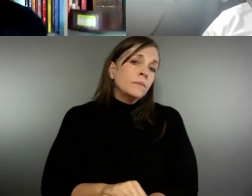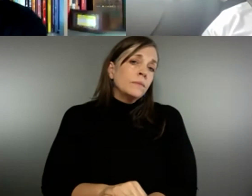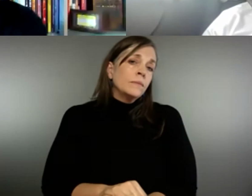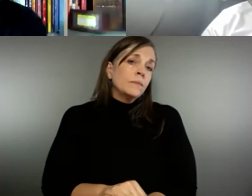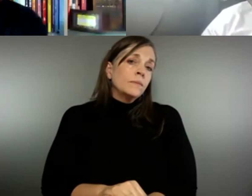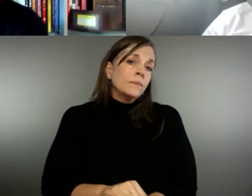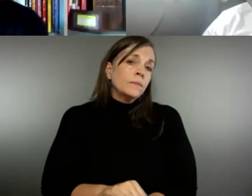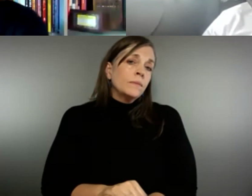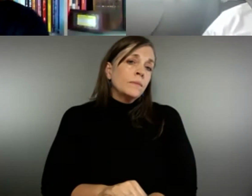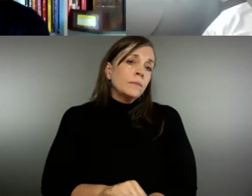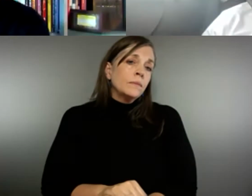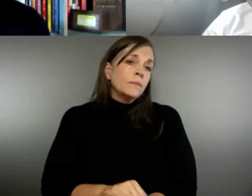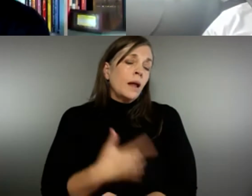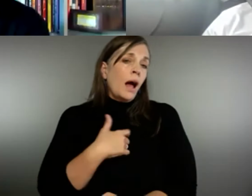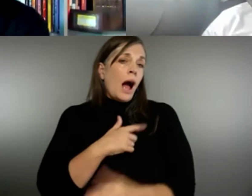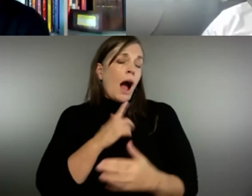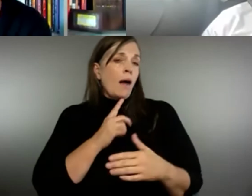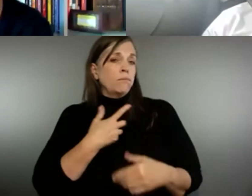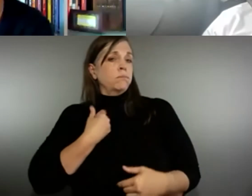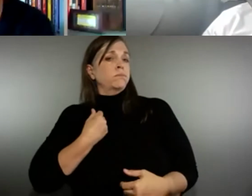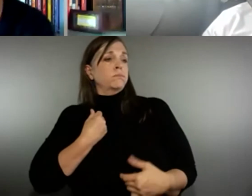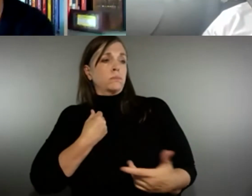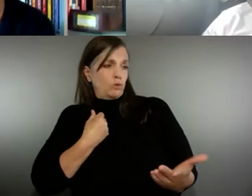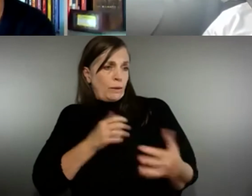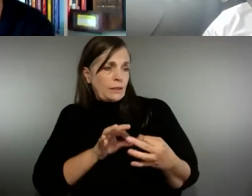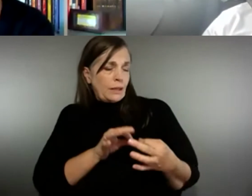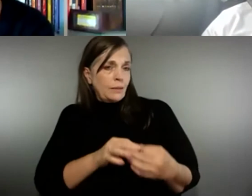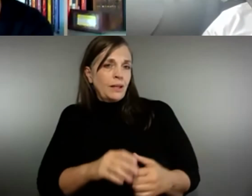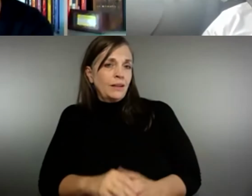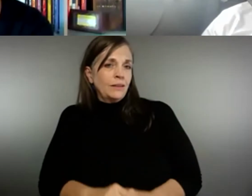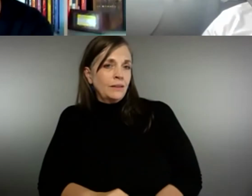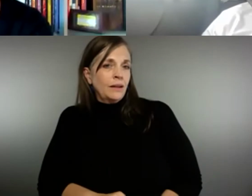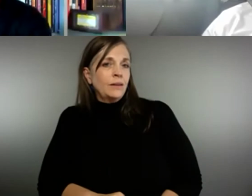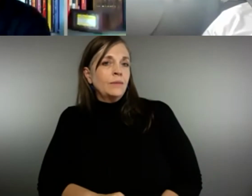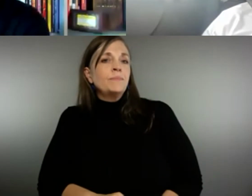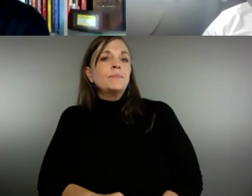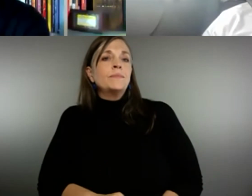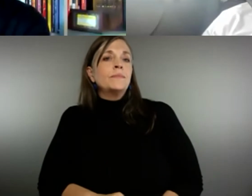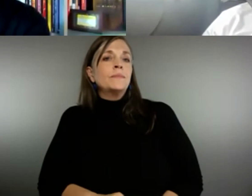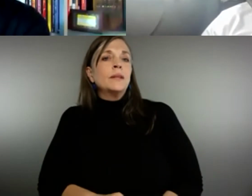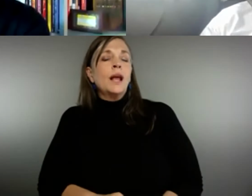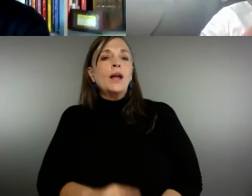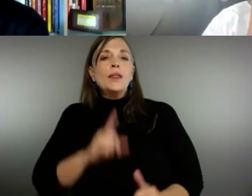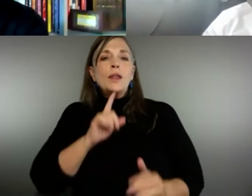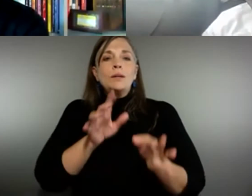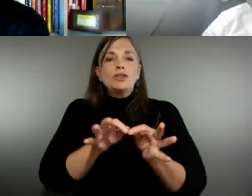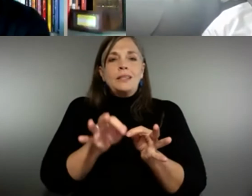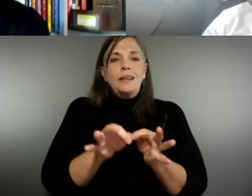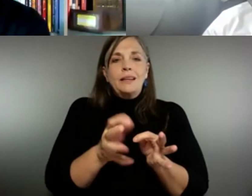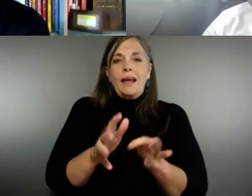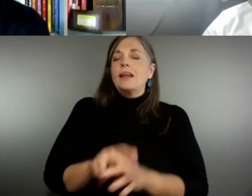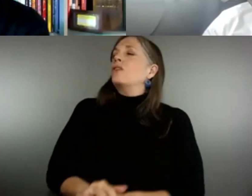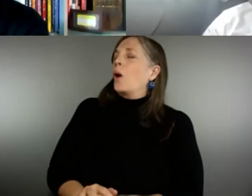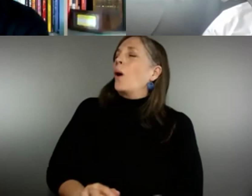i'm sorry you wanted to say something else no no okay i think there was a i i can okay there's a touch of a delay okay